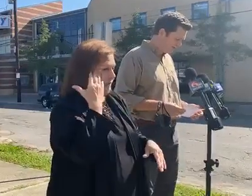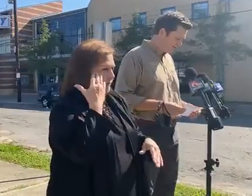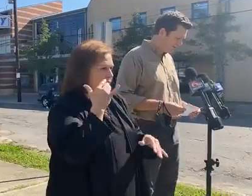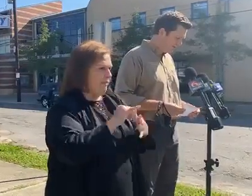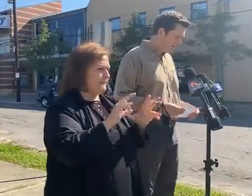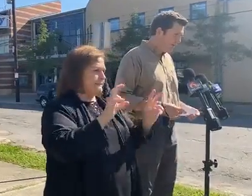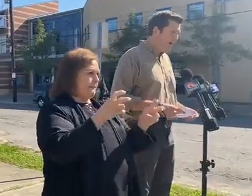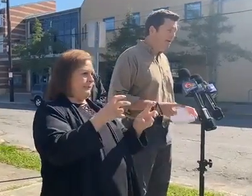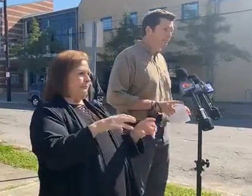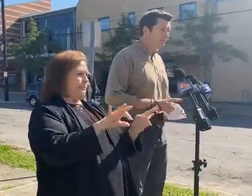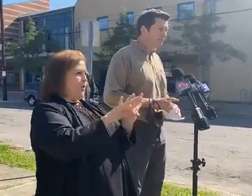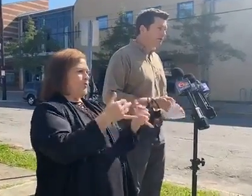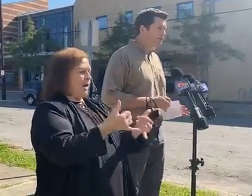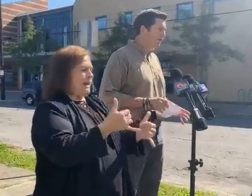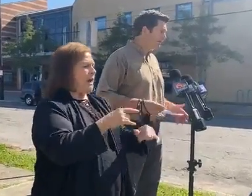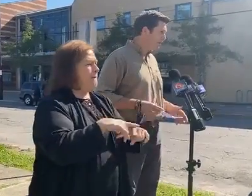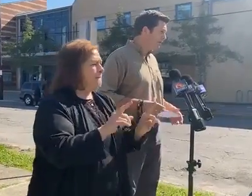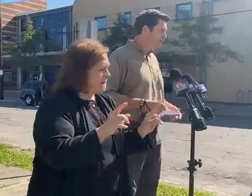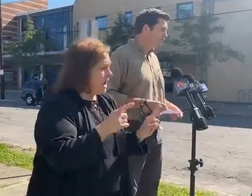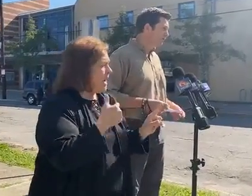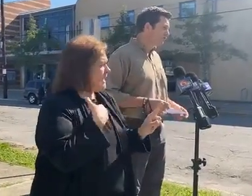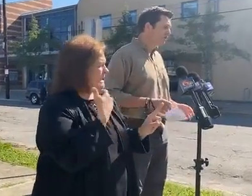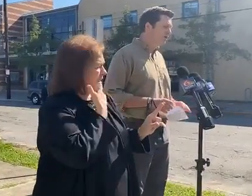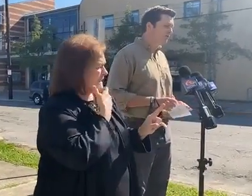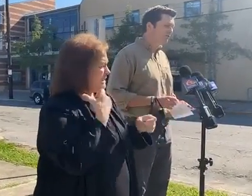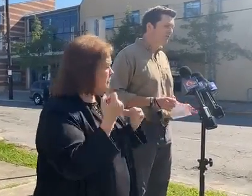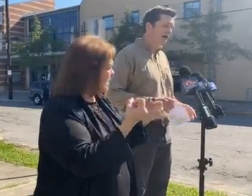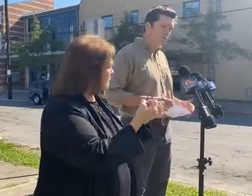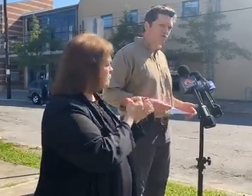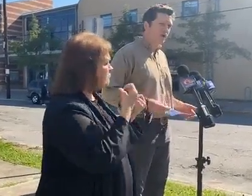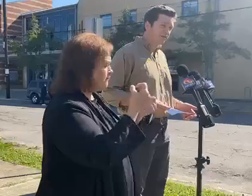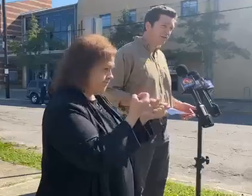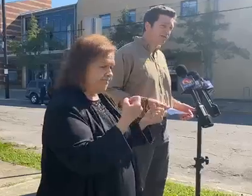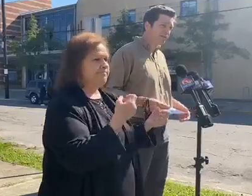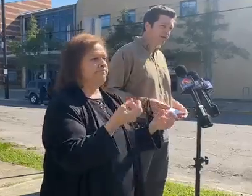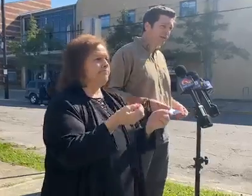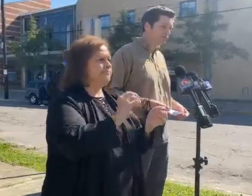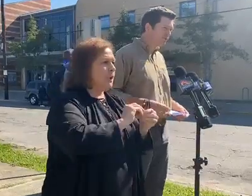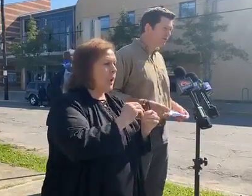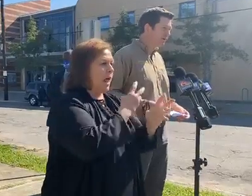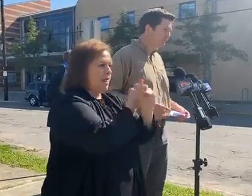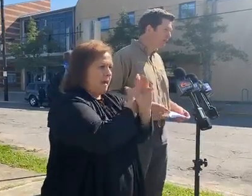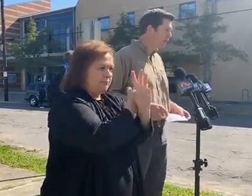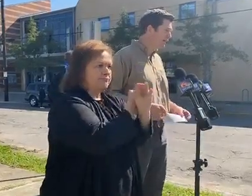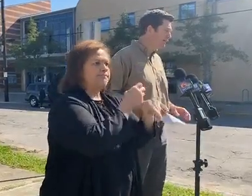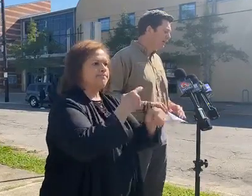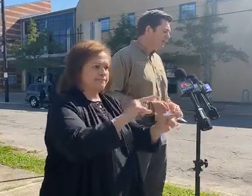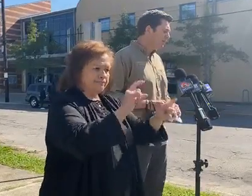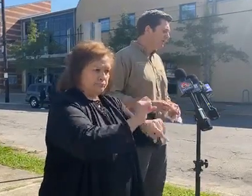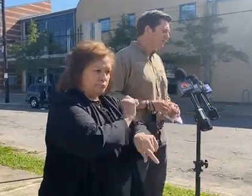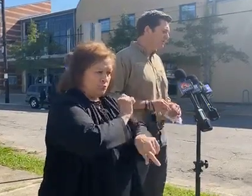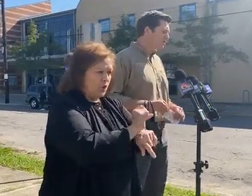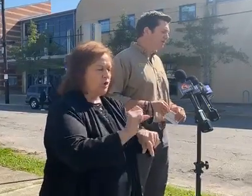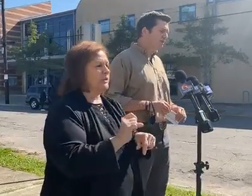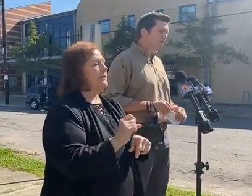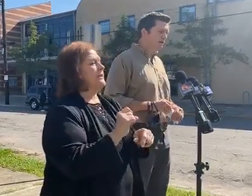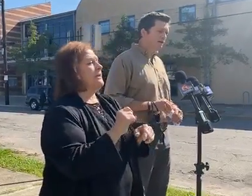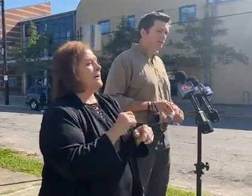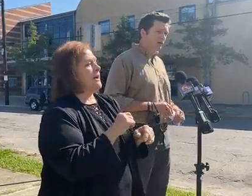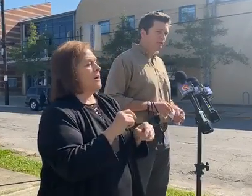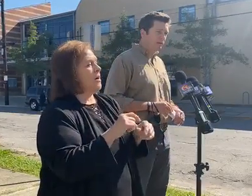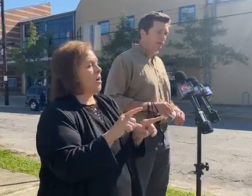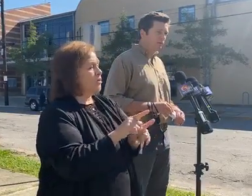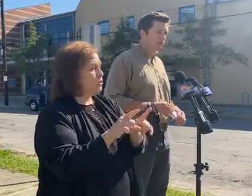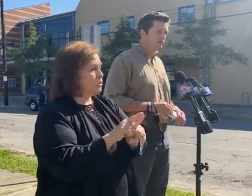now, obviously. Driving around, folks will notice we've got more traffic lights coming on, which is a big win. But additionally,